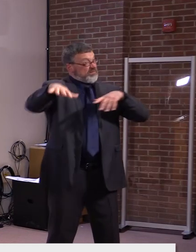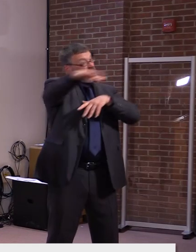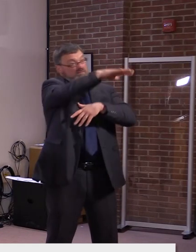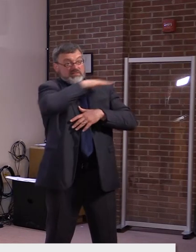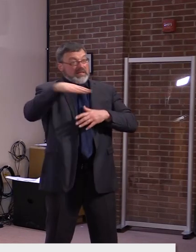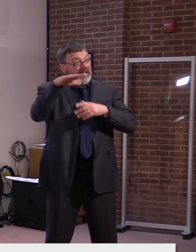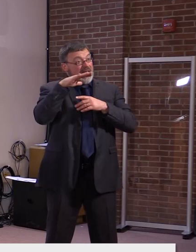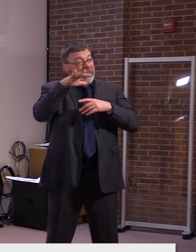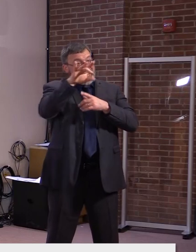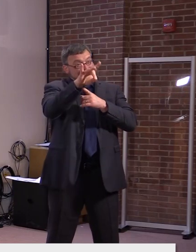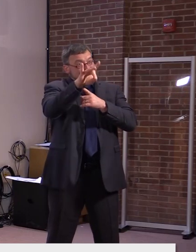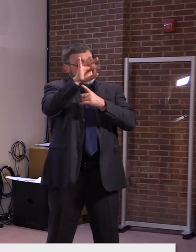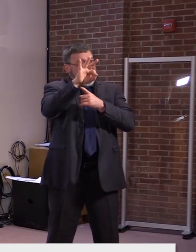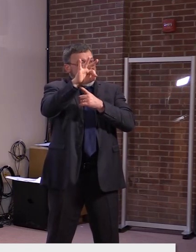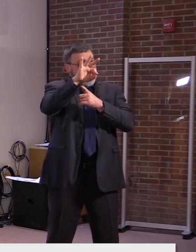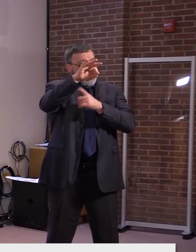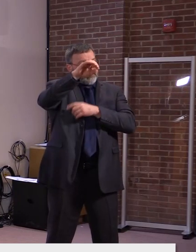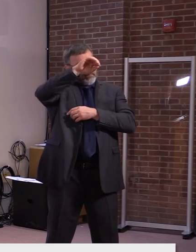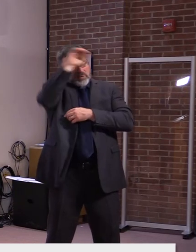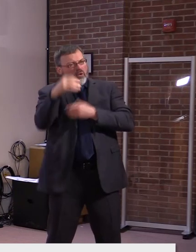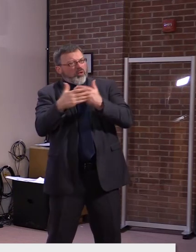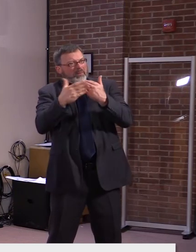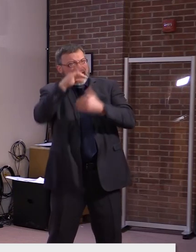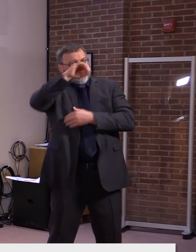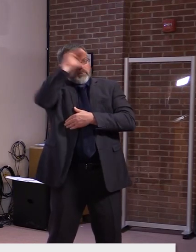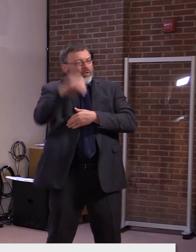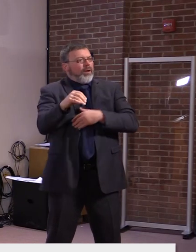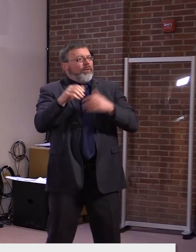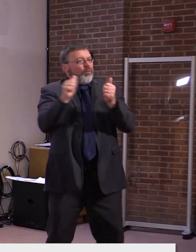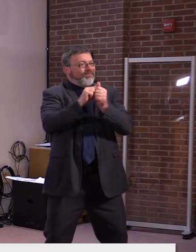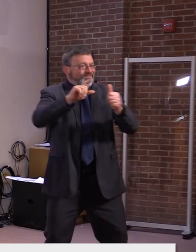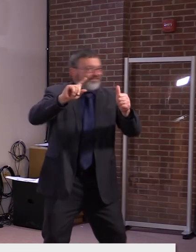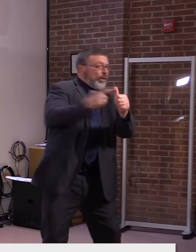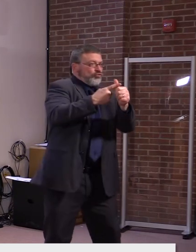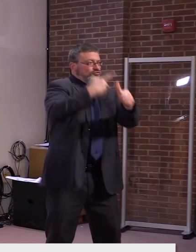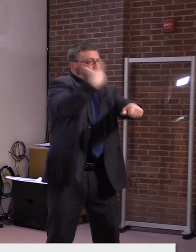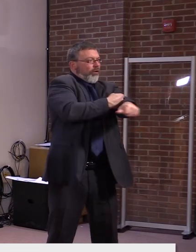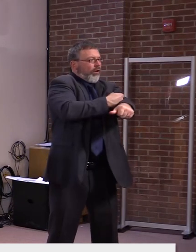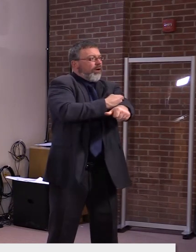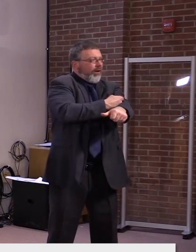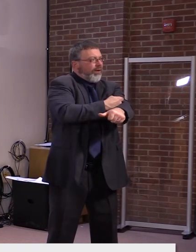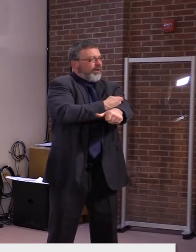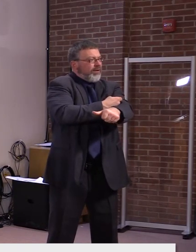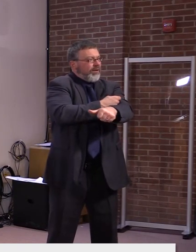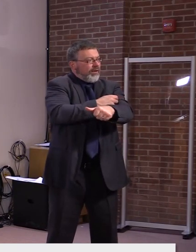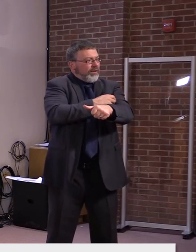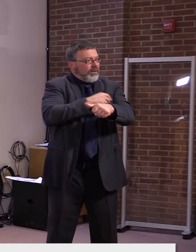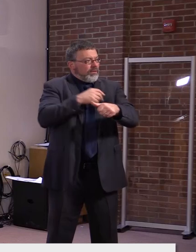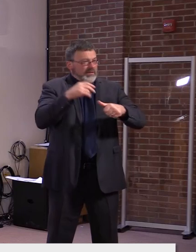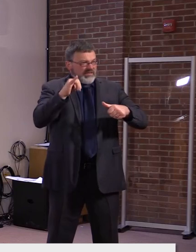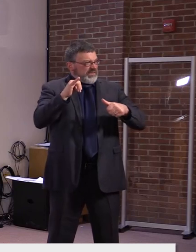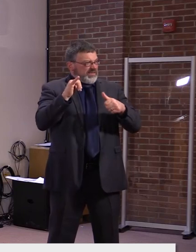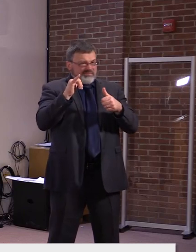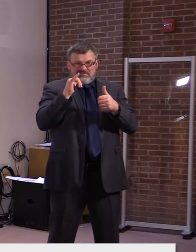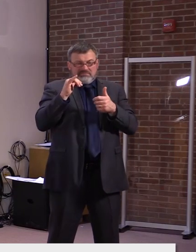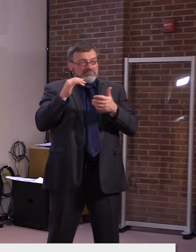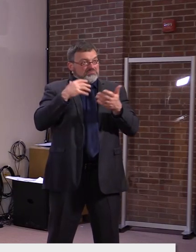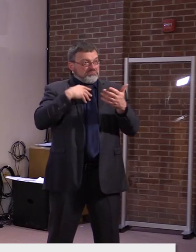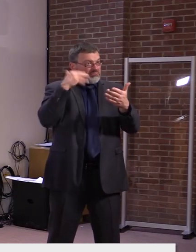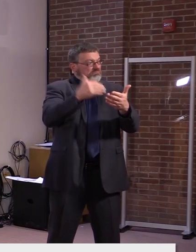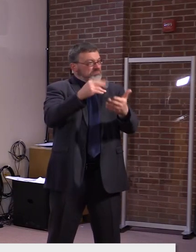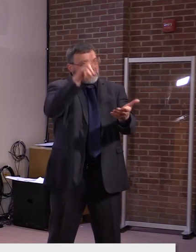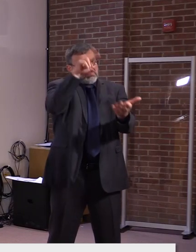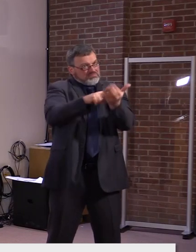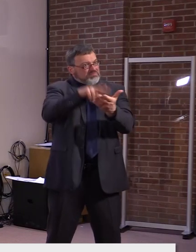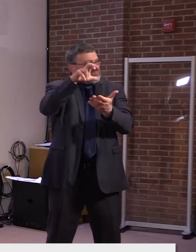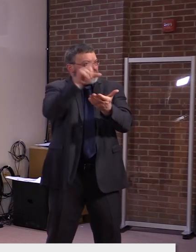has received vaccination. Another about 2,300 people started vaccination this week. So we certainly want to thank those people who